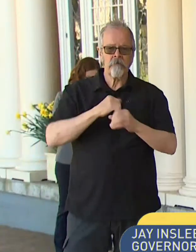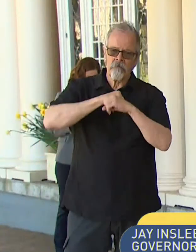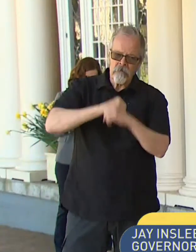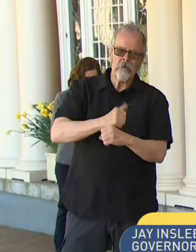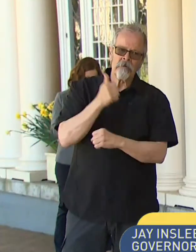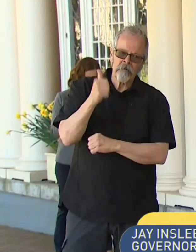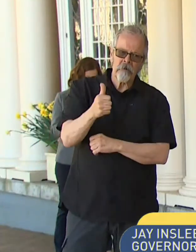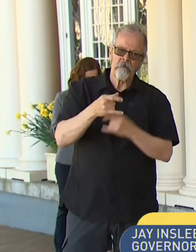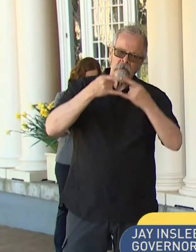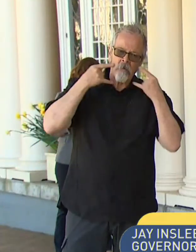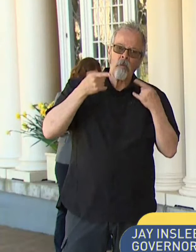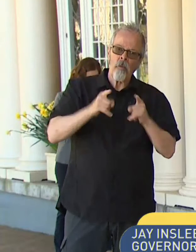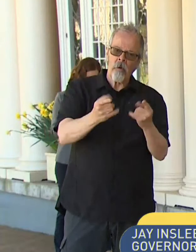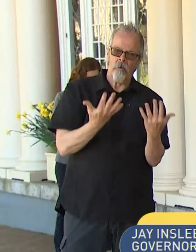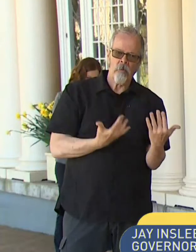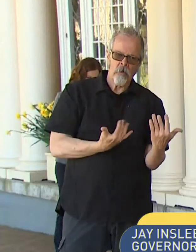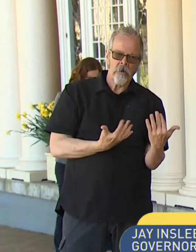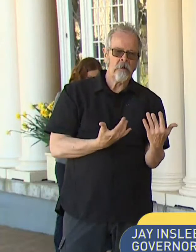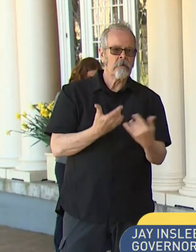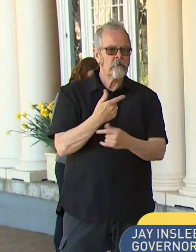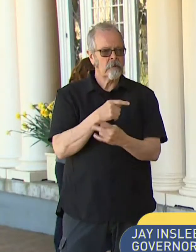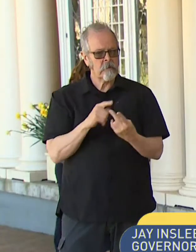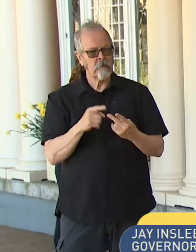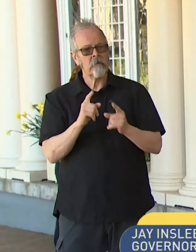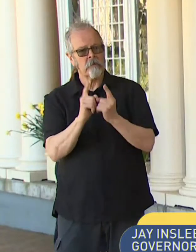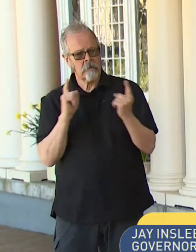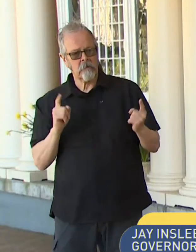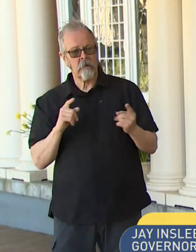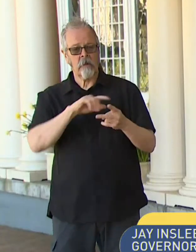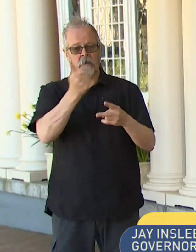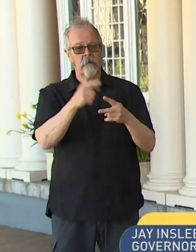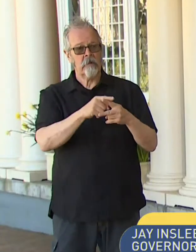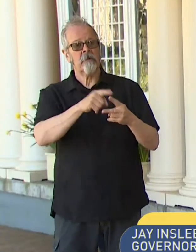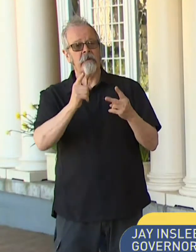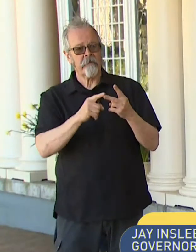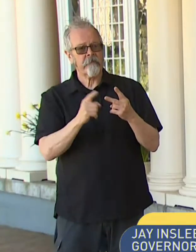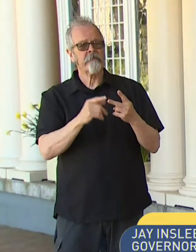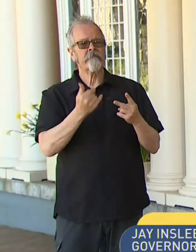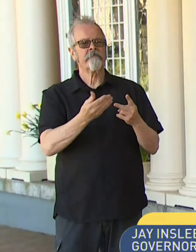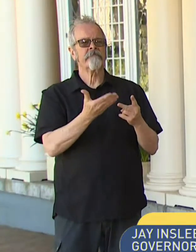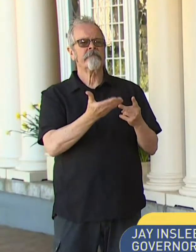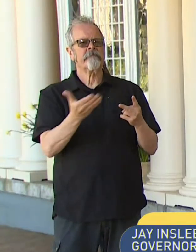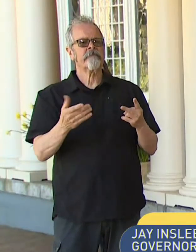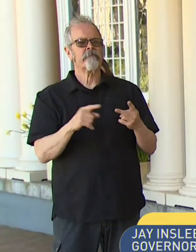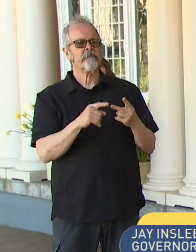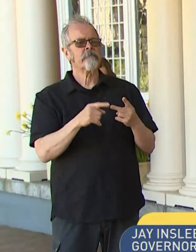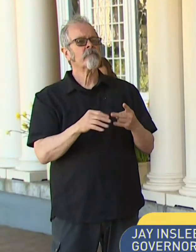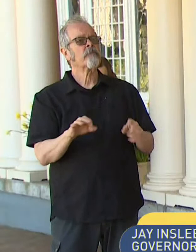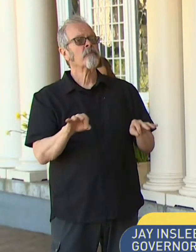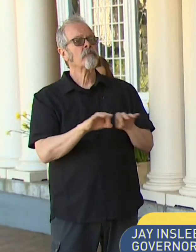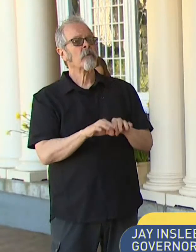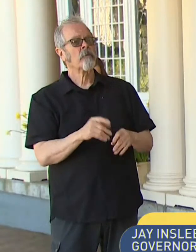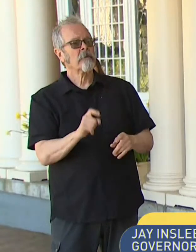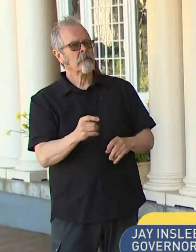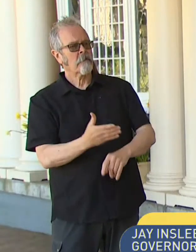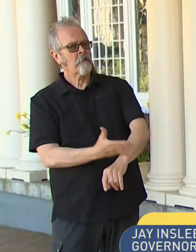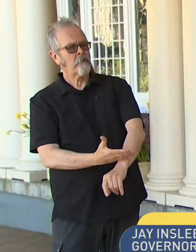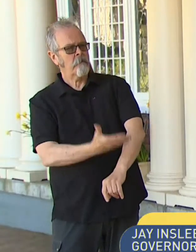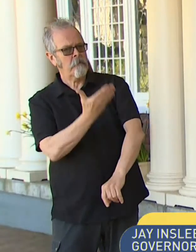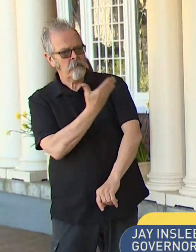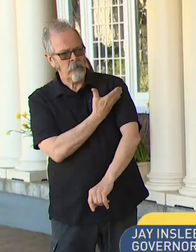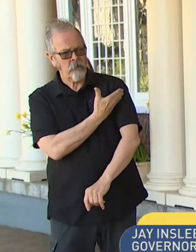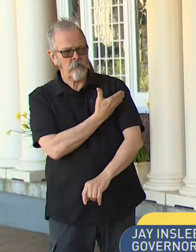That's number one. Number two, there are things we are doing to improve the ease of getting